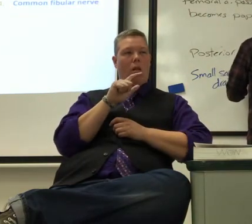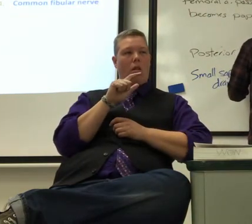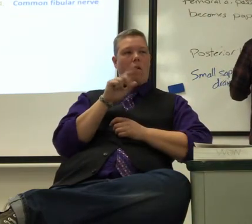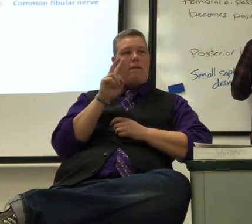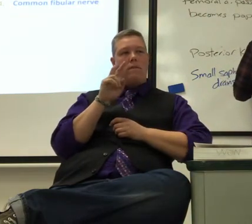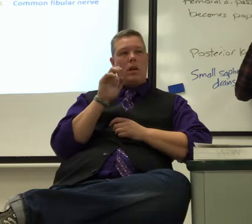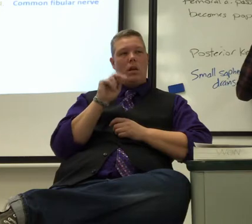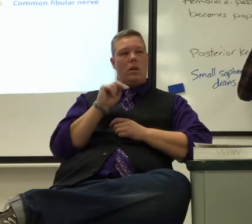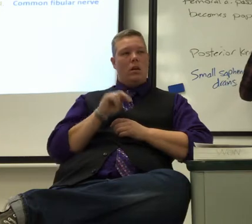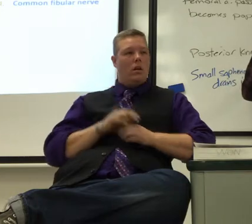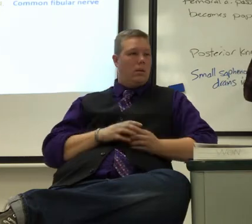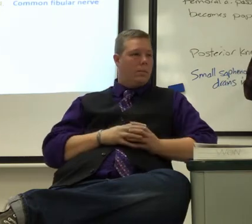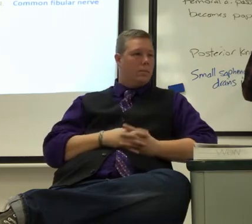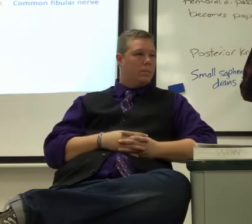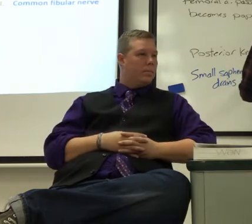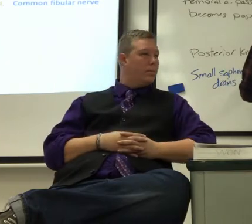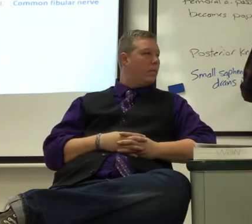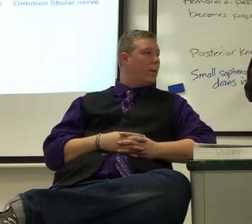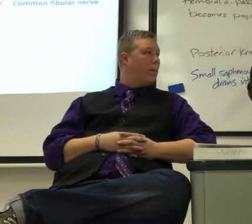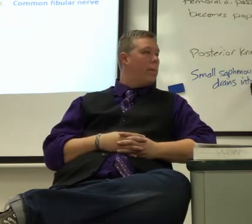Drains into